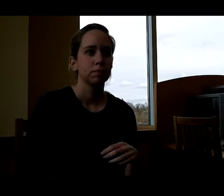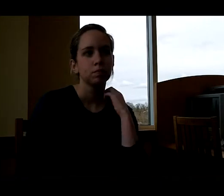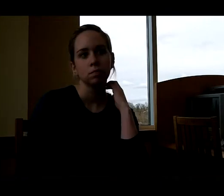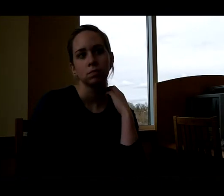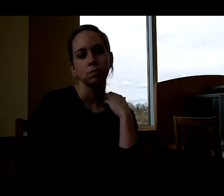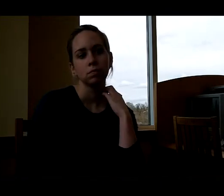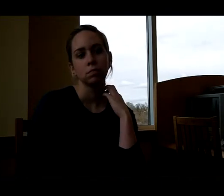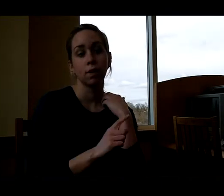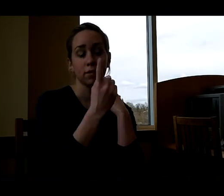First word,